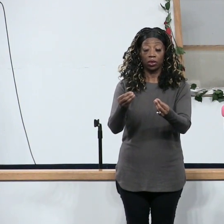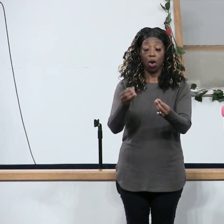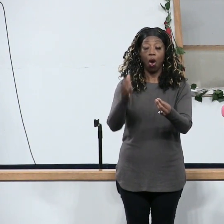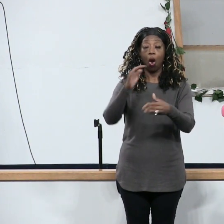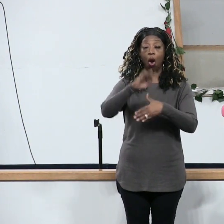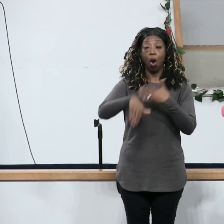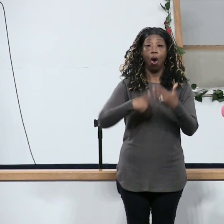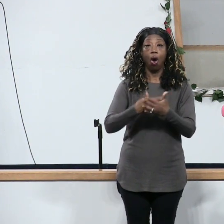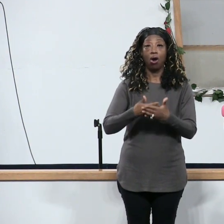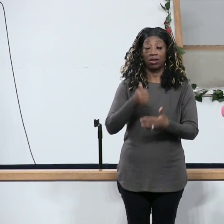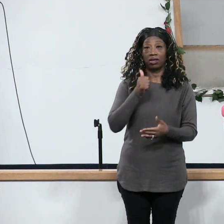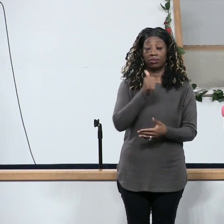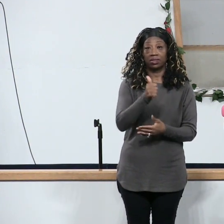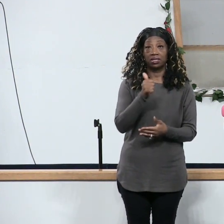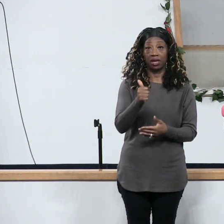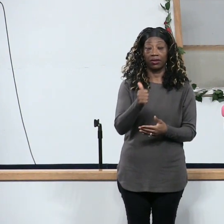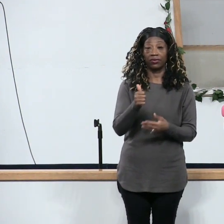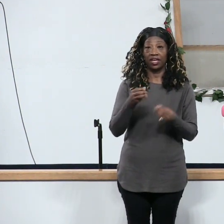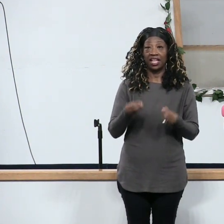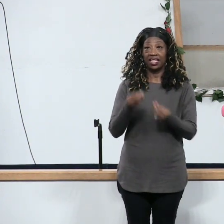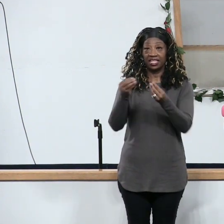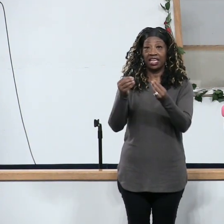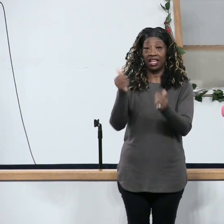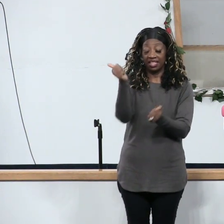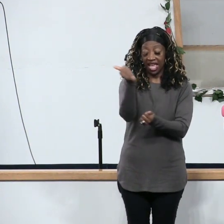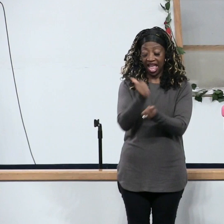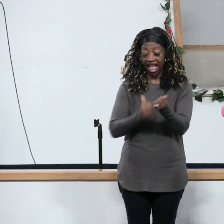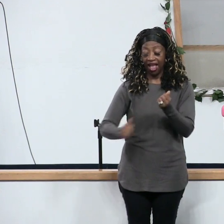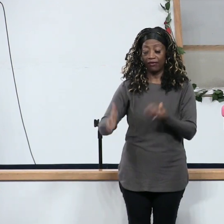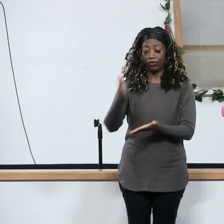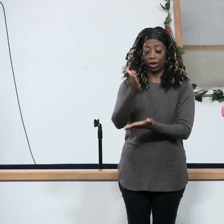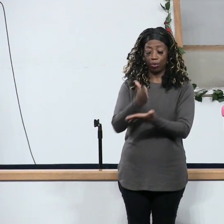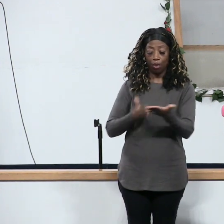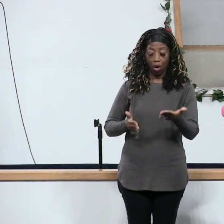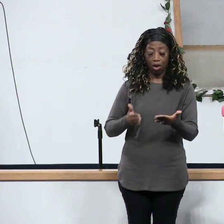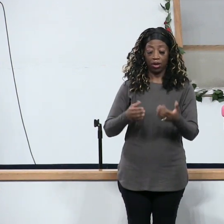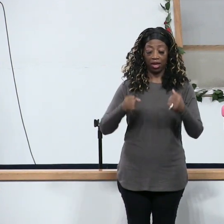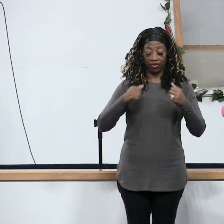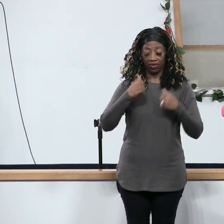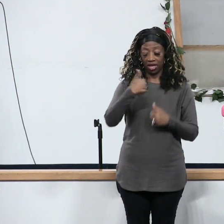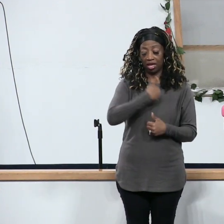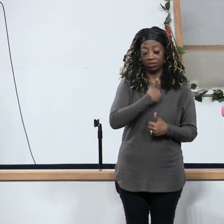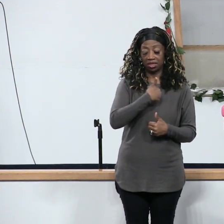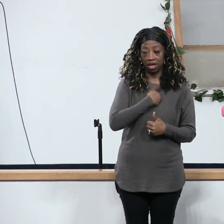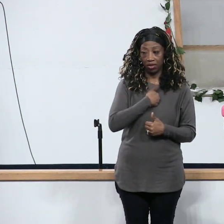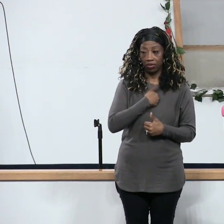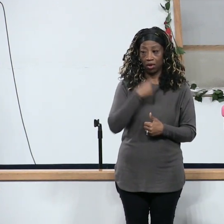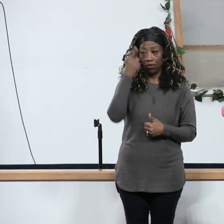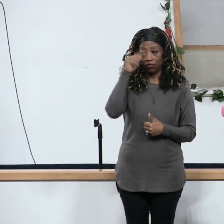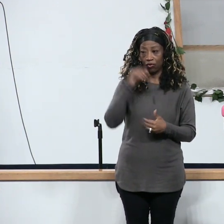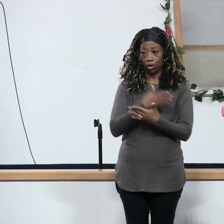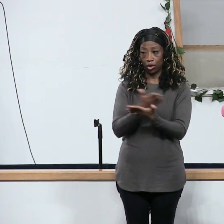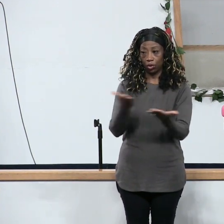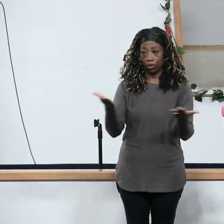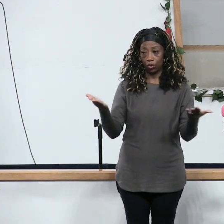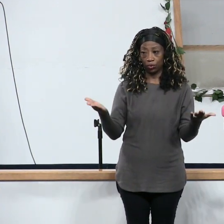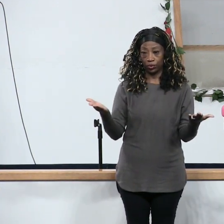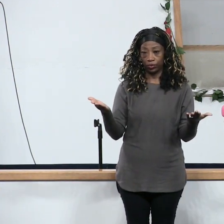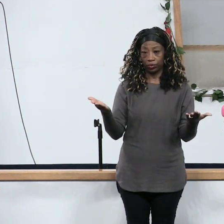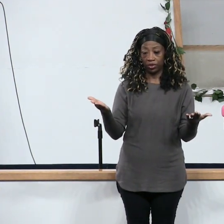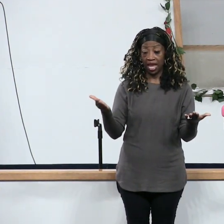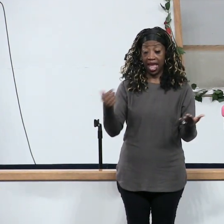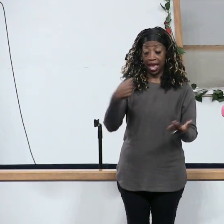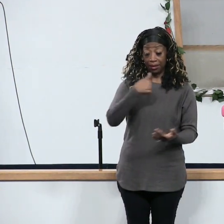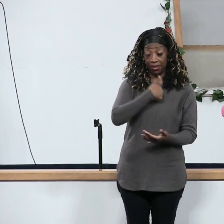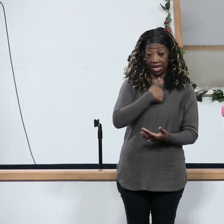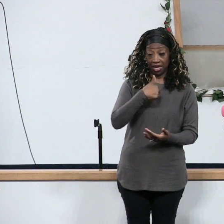himself, giving every part of himself for you and